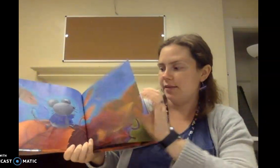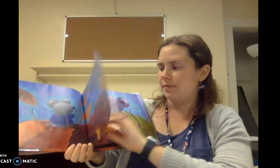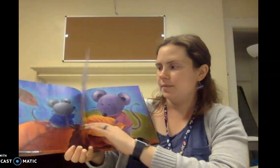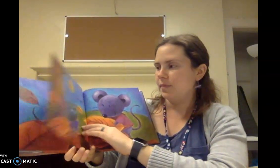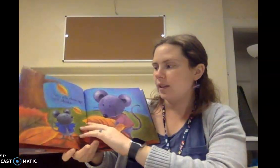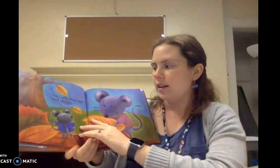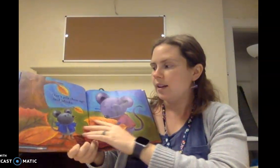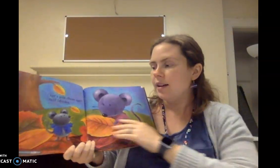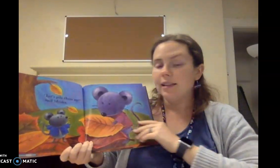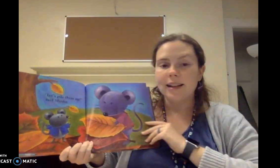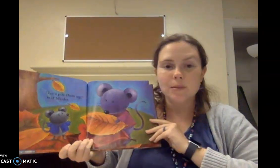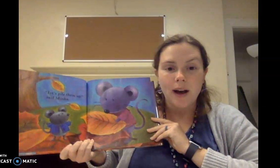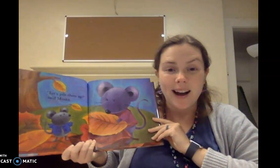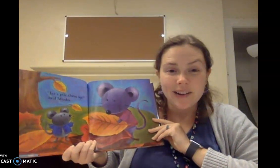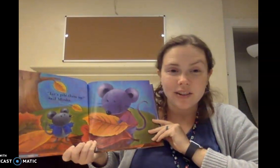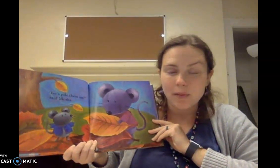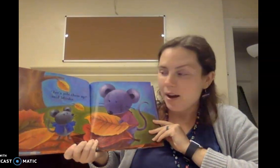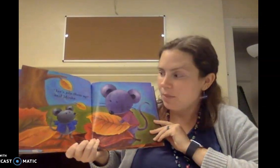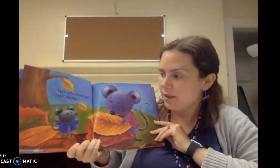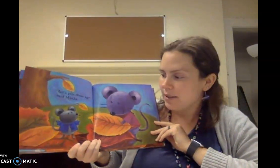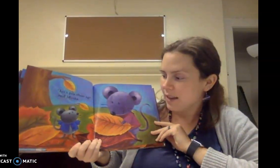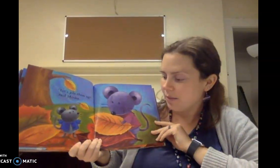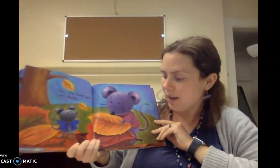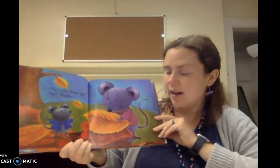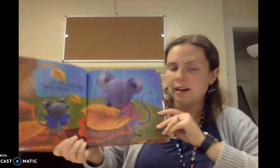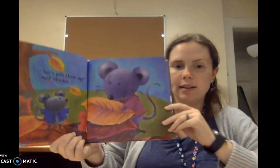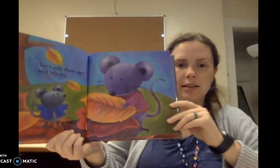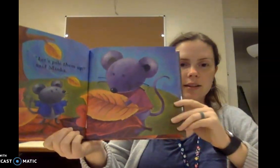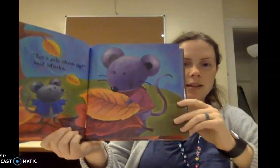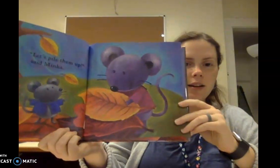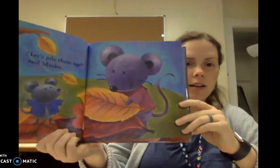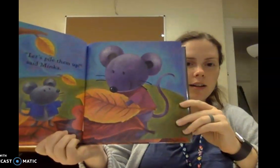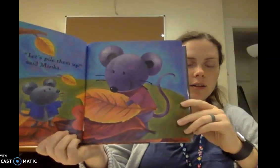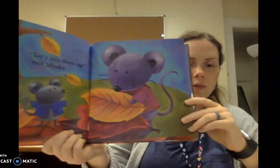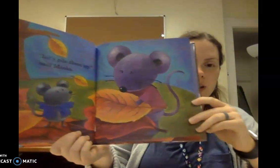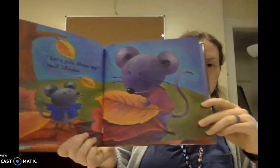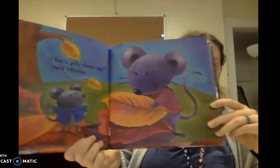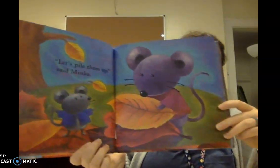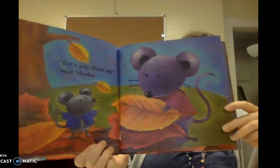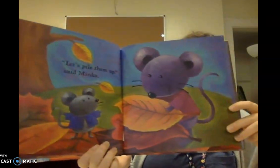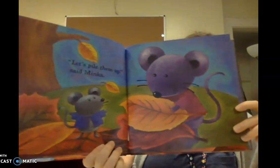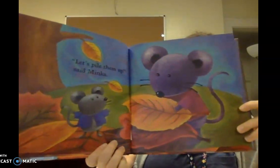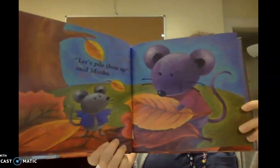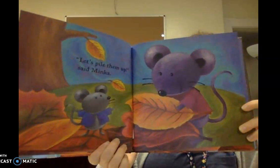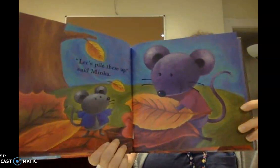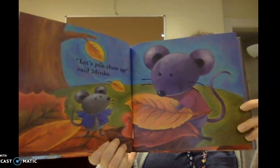Let's pile them up, said Minka. What do you think they're going to do with their